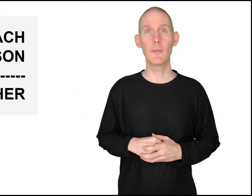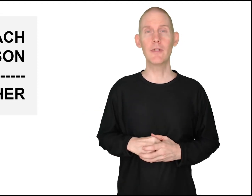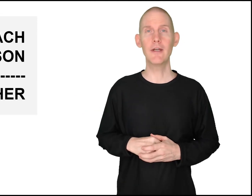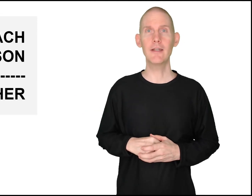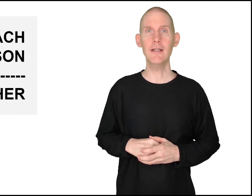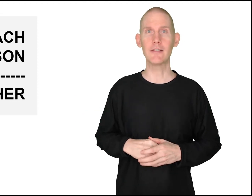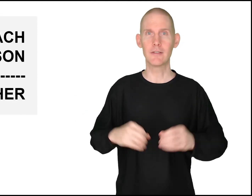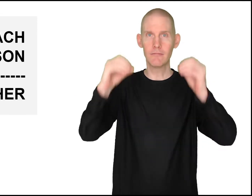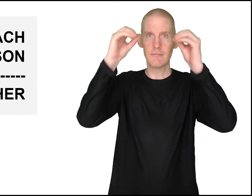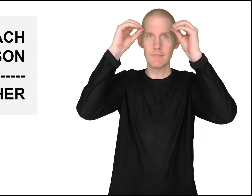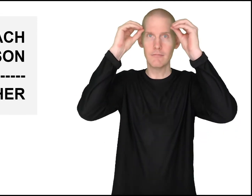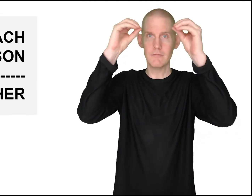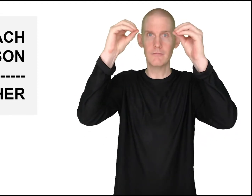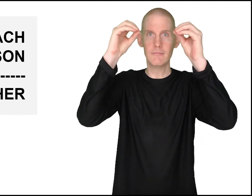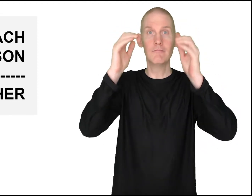like this.